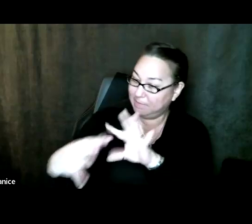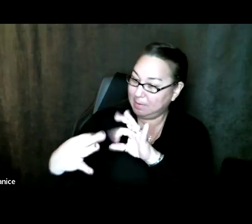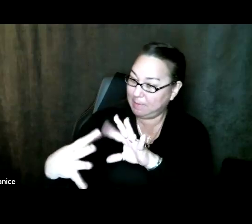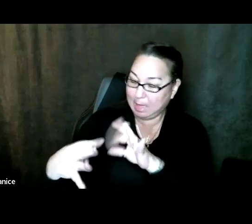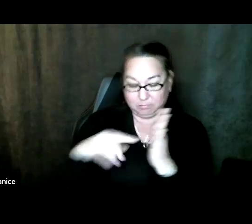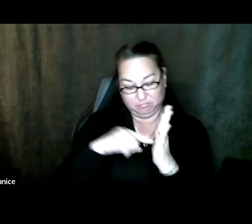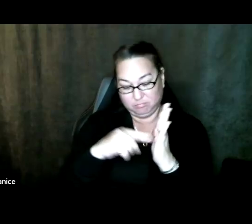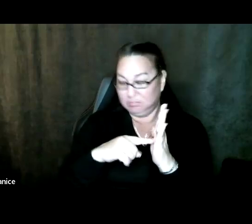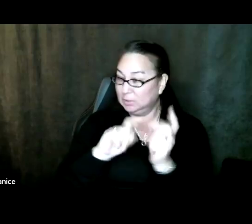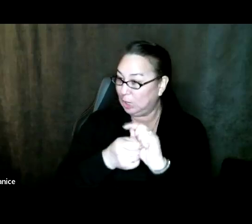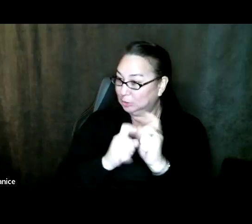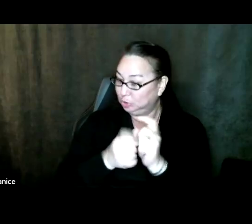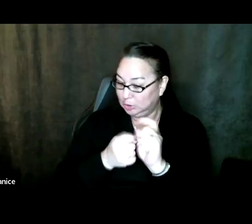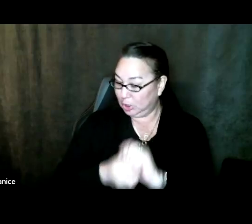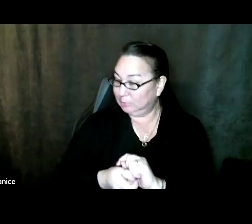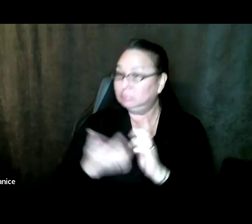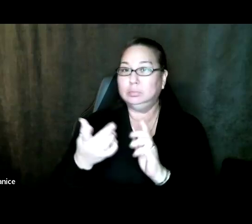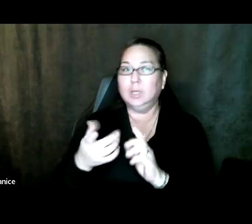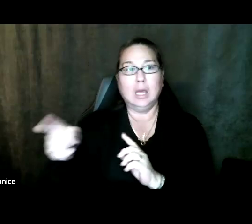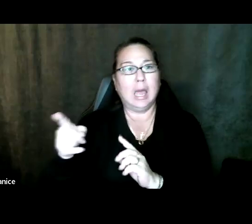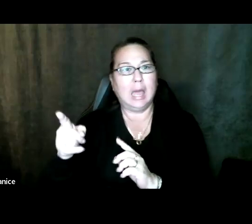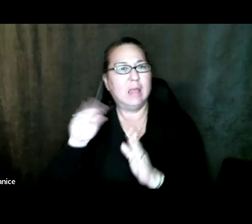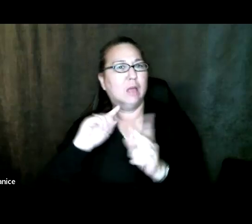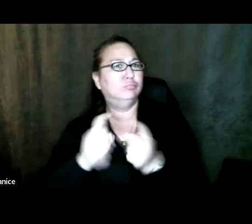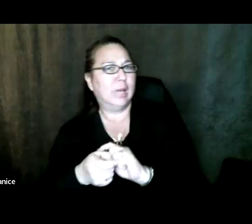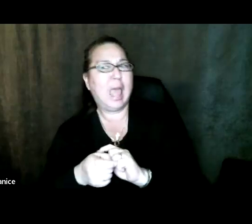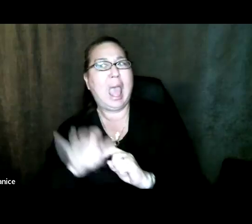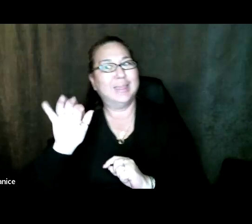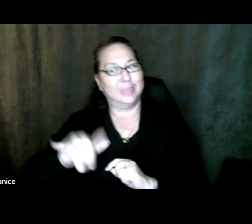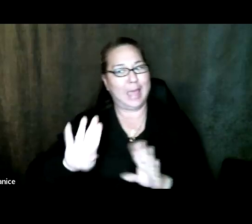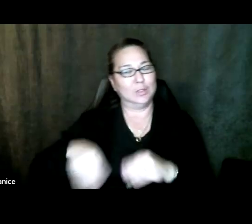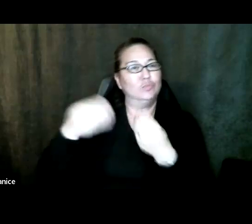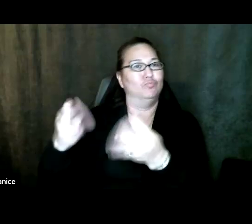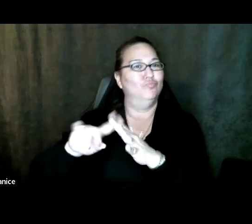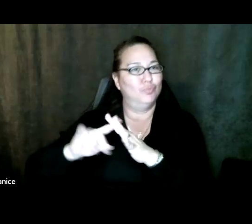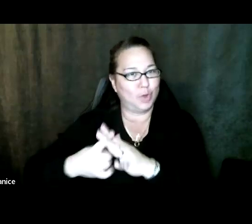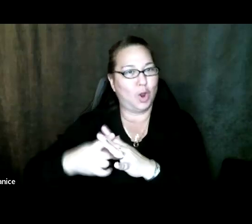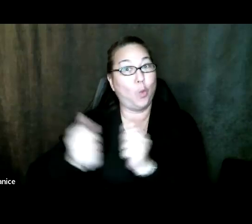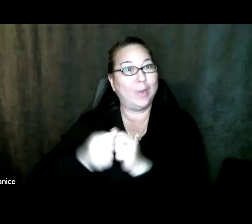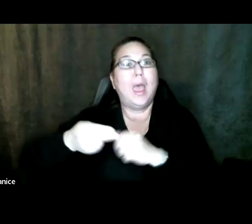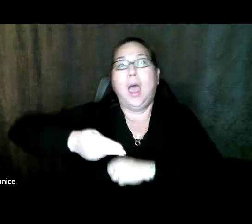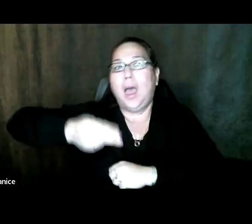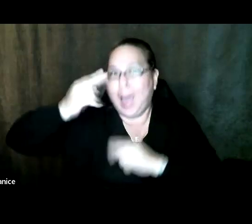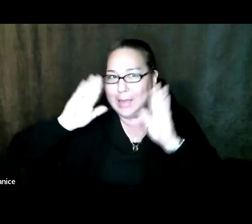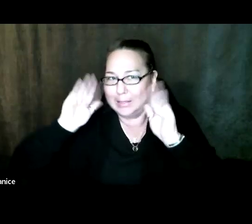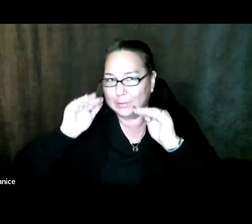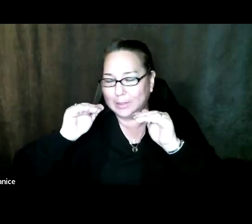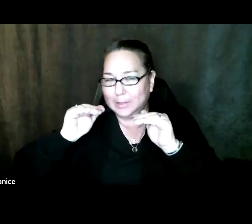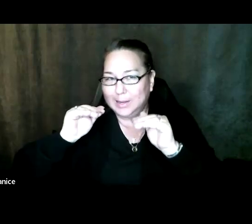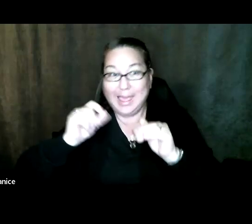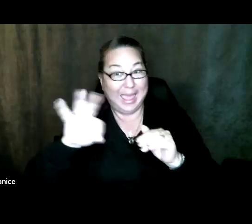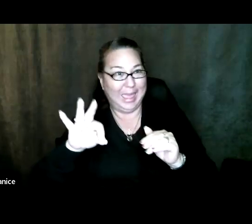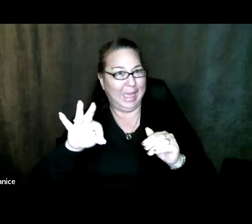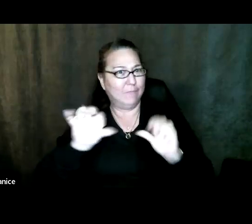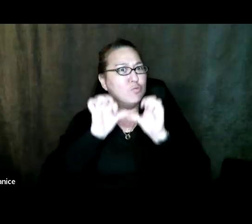stronger. That's the curriculum implemented with high expectations. And if you repeat that cycle over and over, the